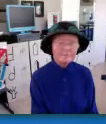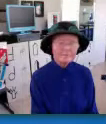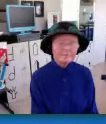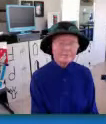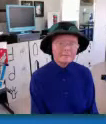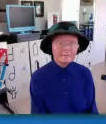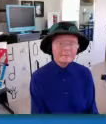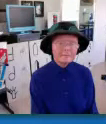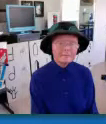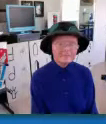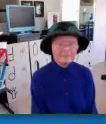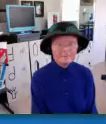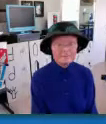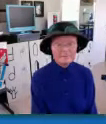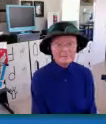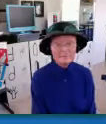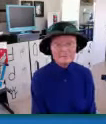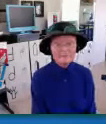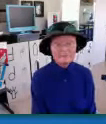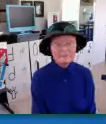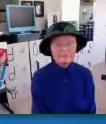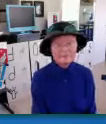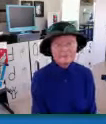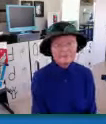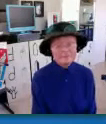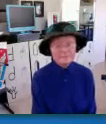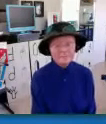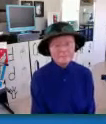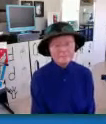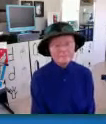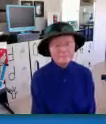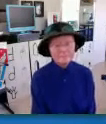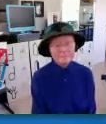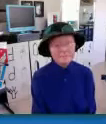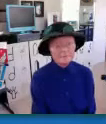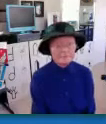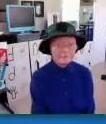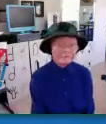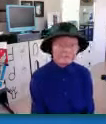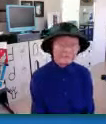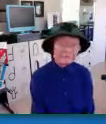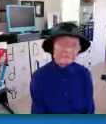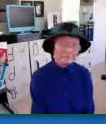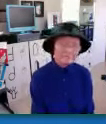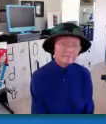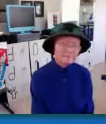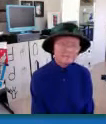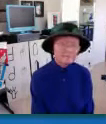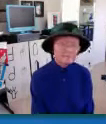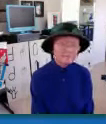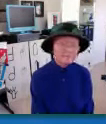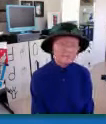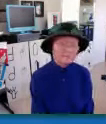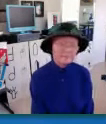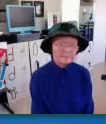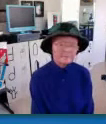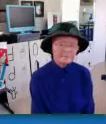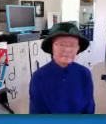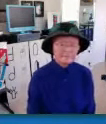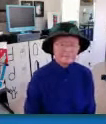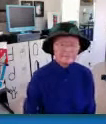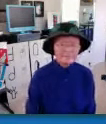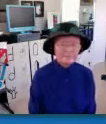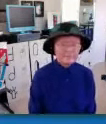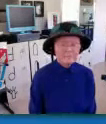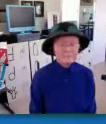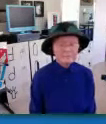new action. Let's see. Yeah, okay. Then we have our second time period, which has another